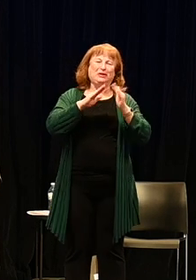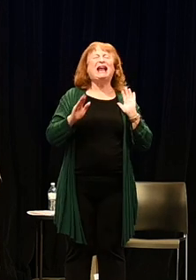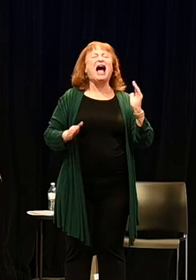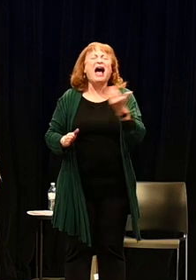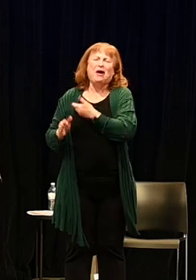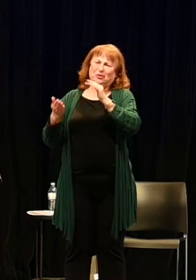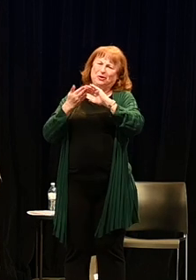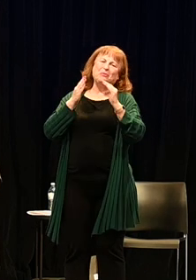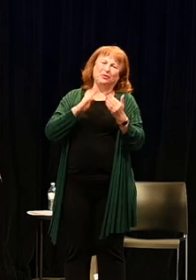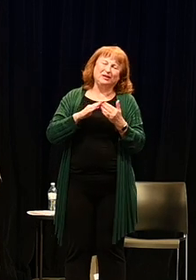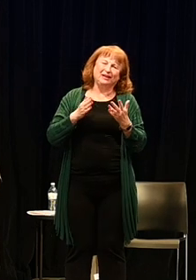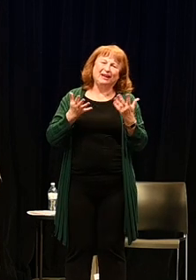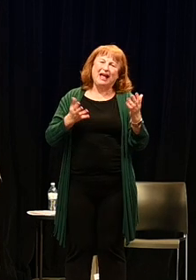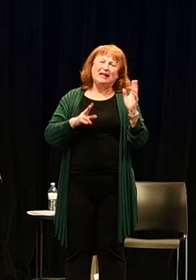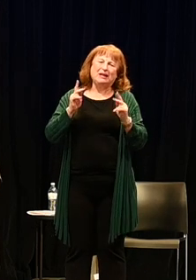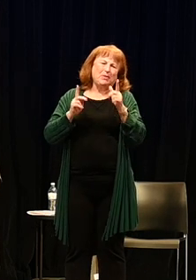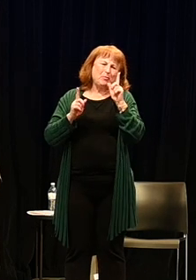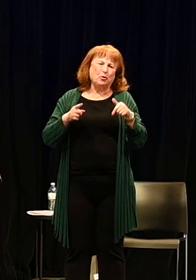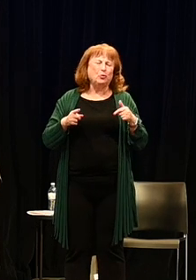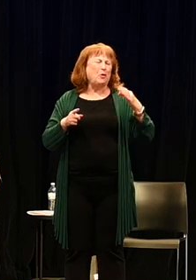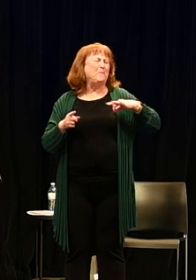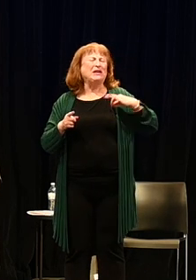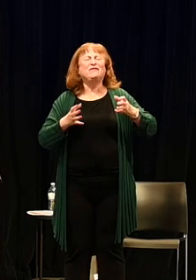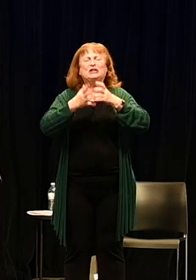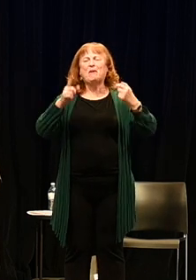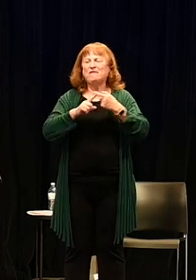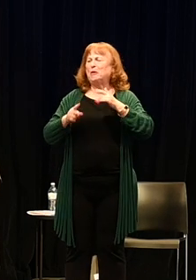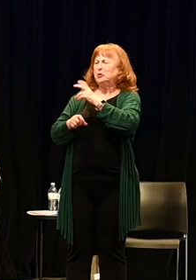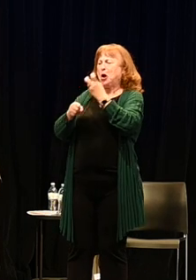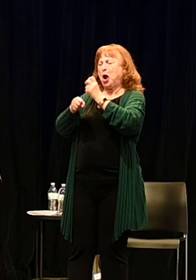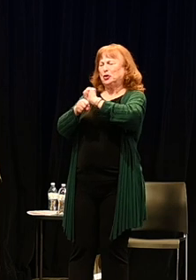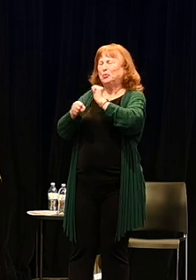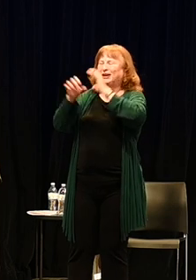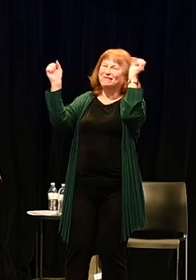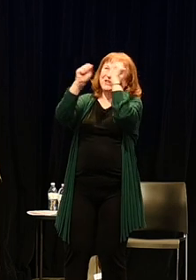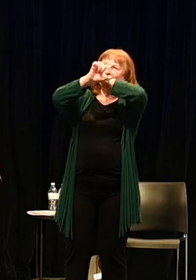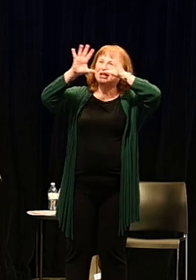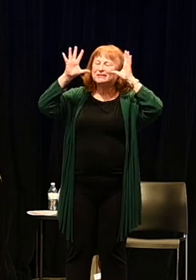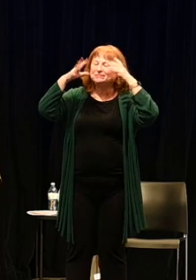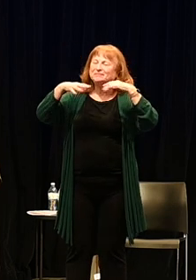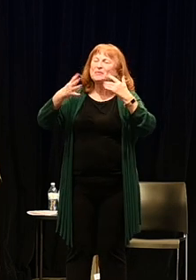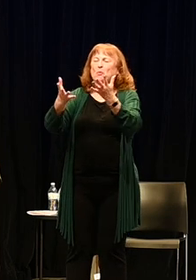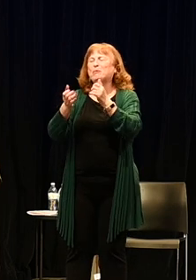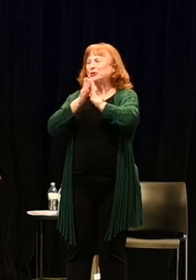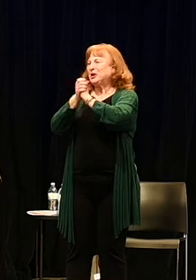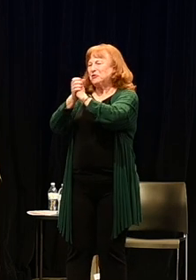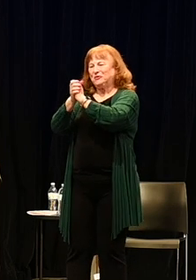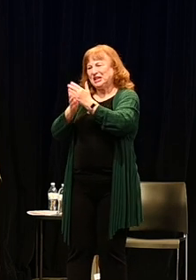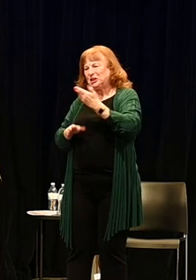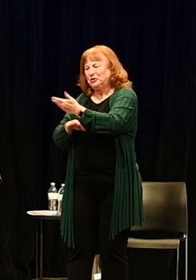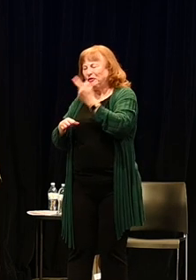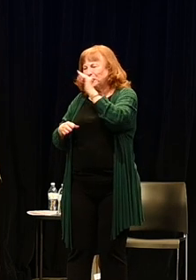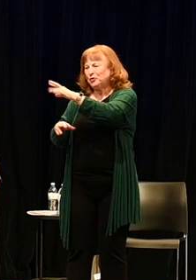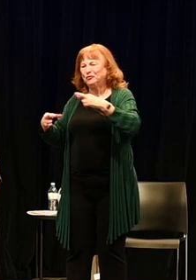our community, and those who have benefited so much for your hard work and vision. And we want to congratulate you